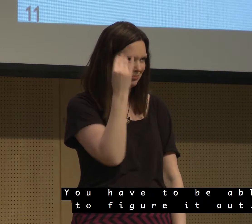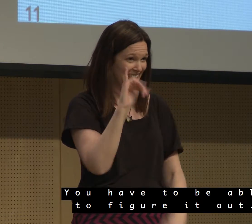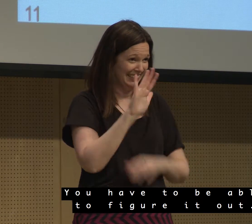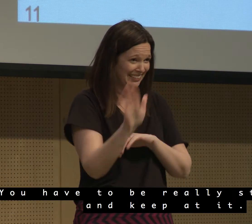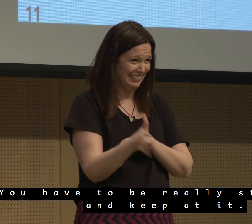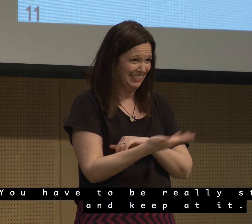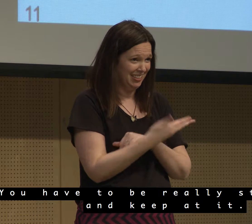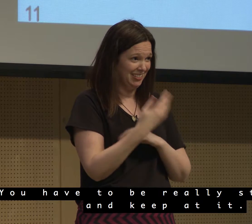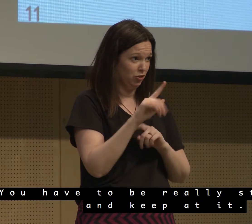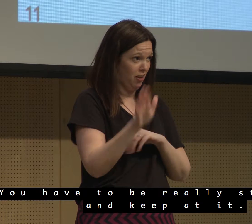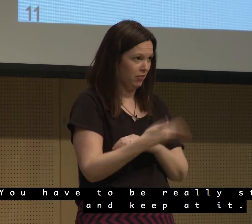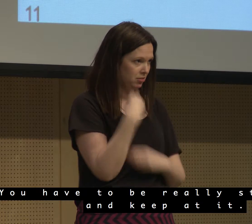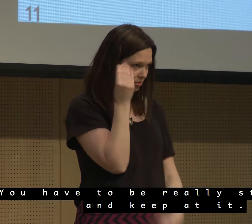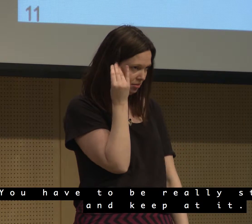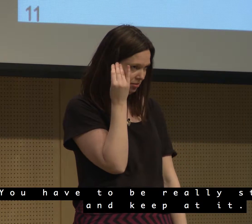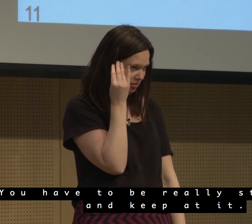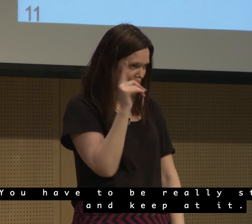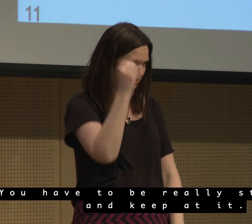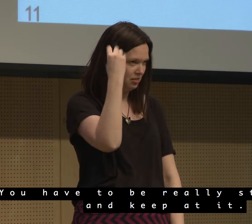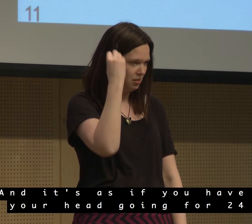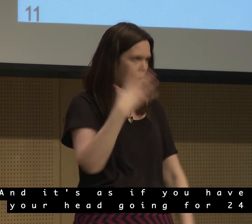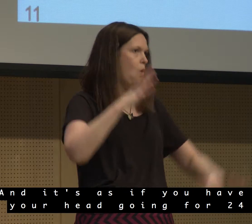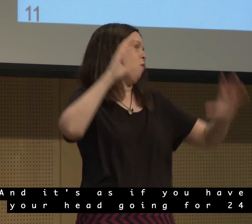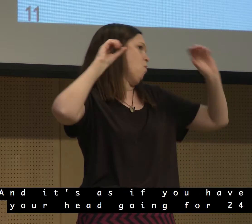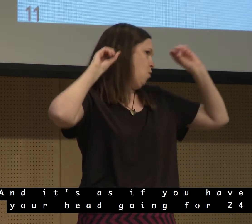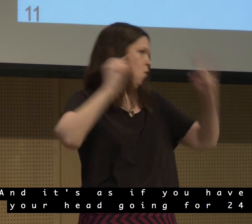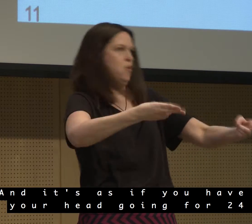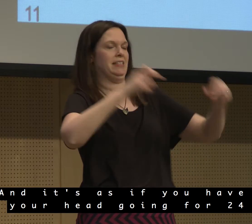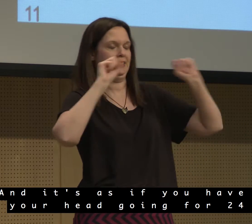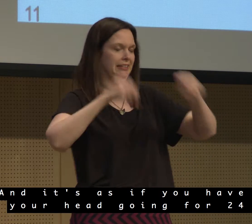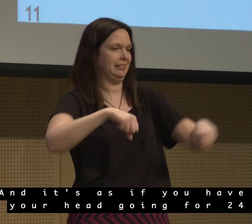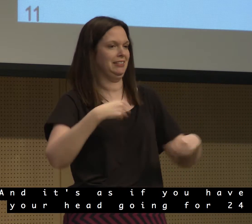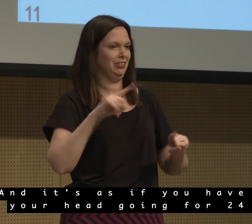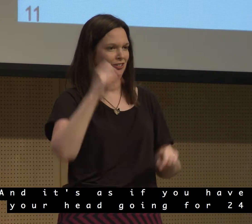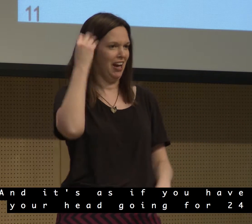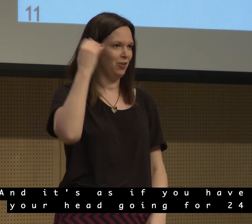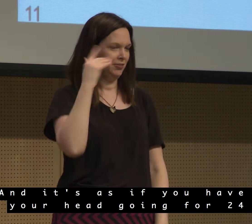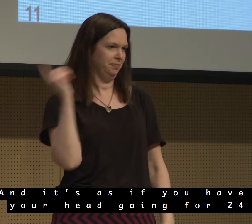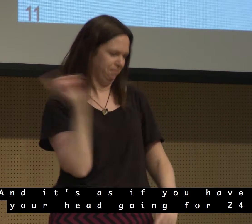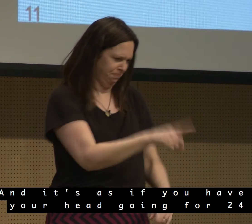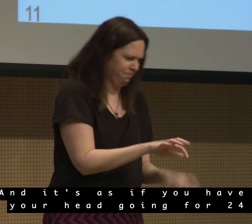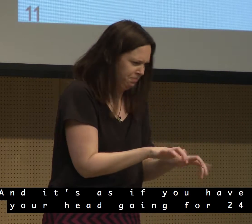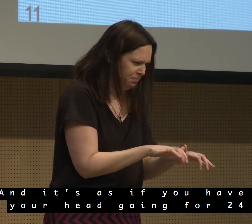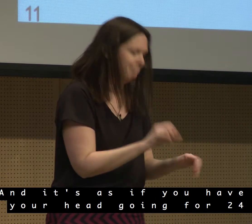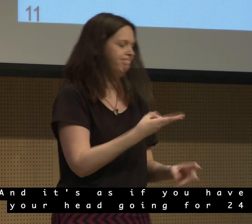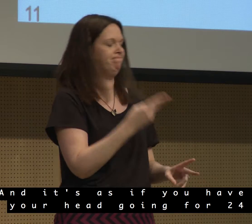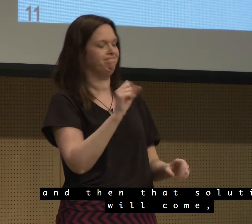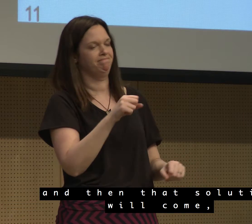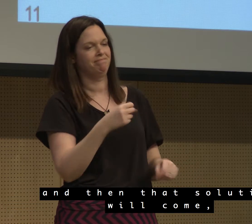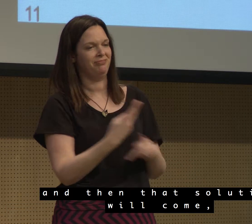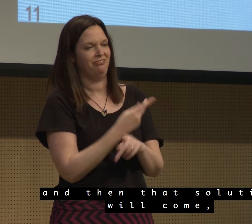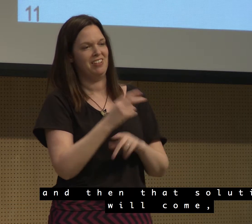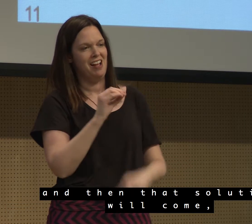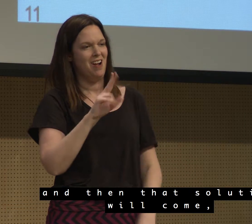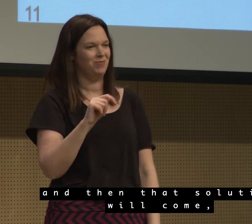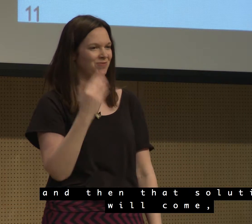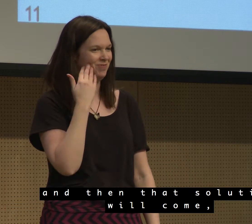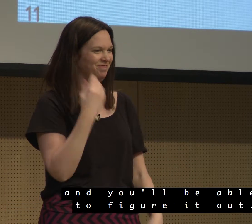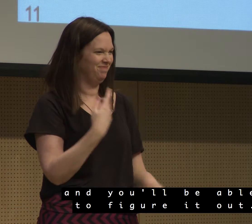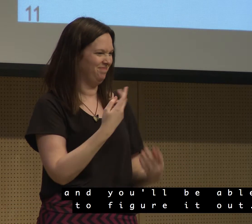out. You have to be really stubborn and keep at it. And it's as if you have to keep your head going for 24 hours, and then that solution will come, and you'll